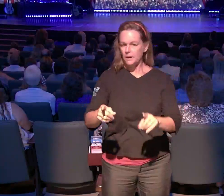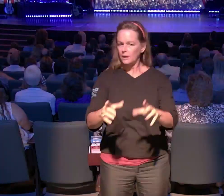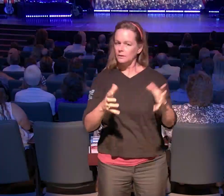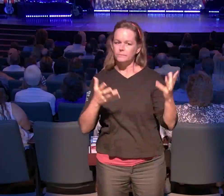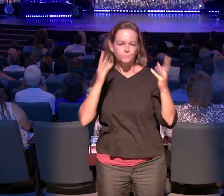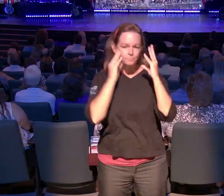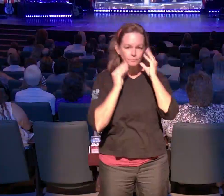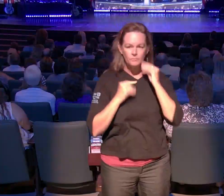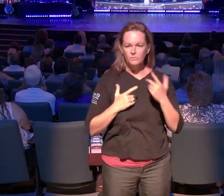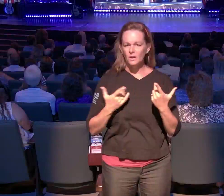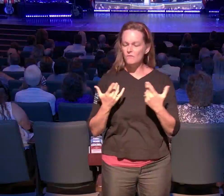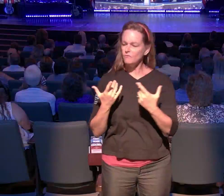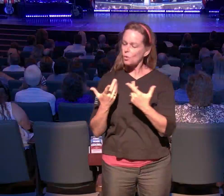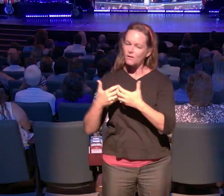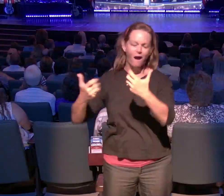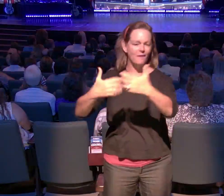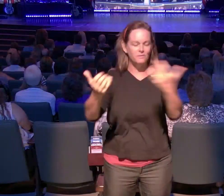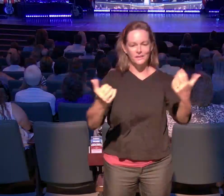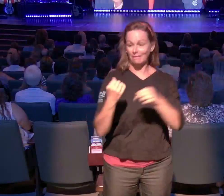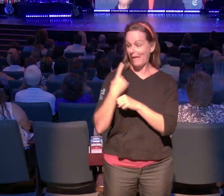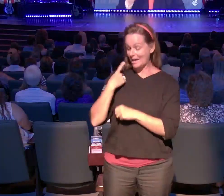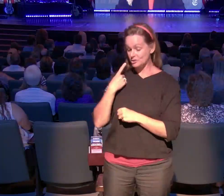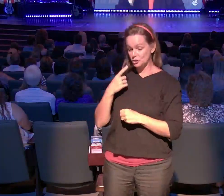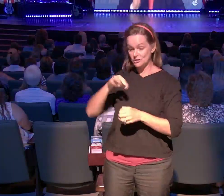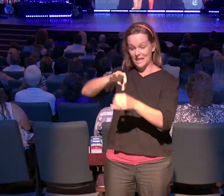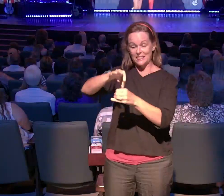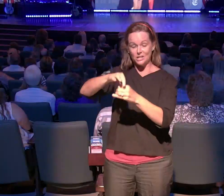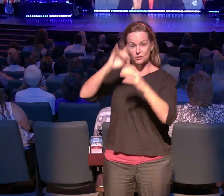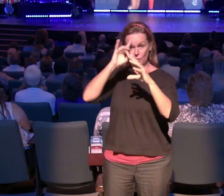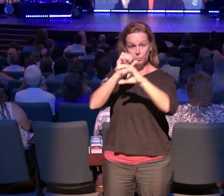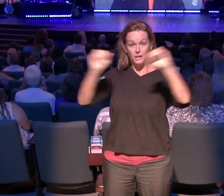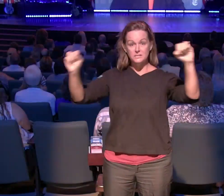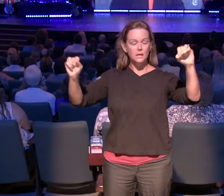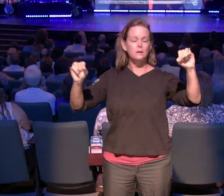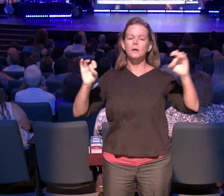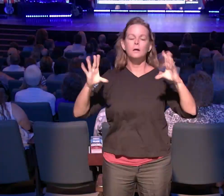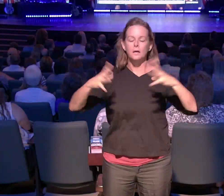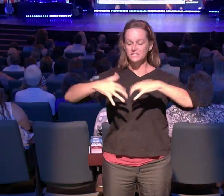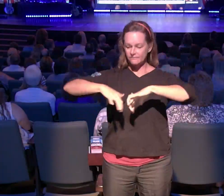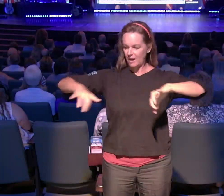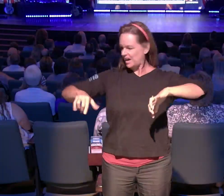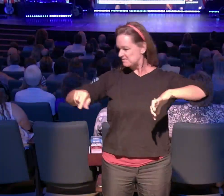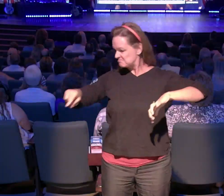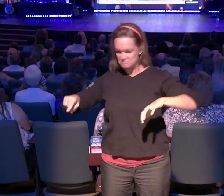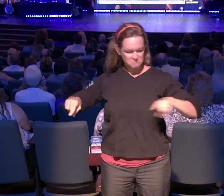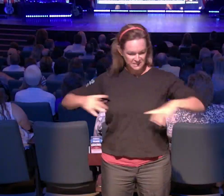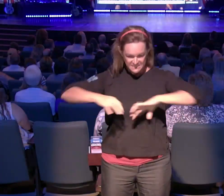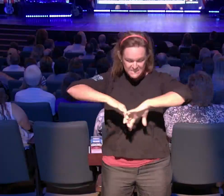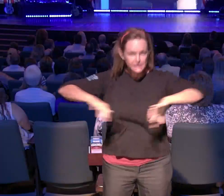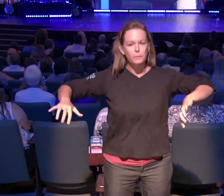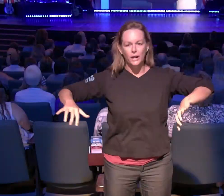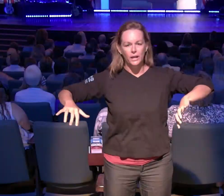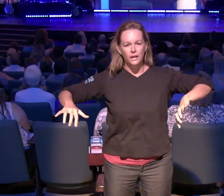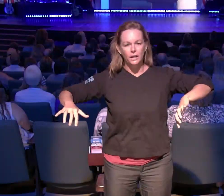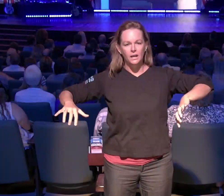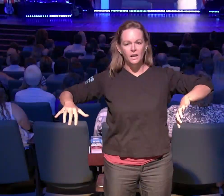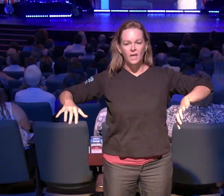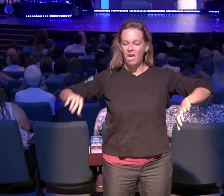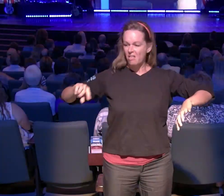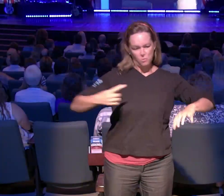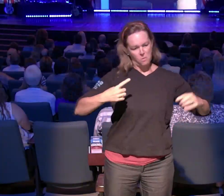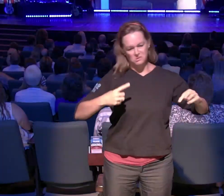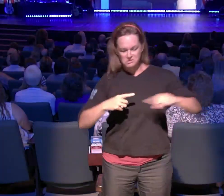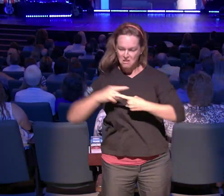and conflict. Last year's election process seemed to create an even greater divide in our country. The verbal attacks weren't